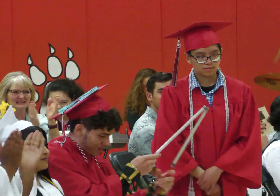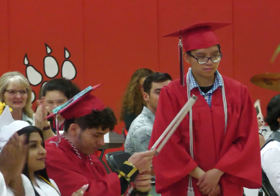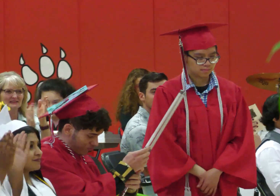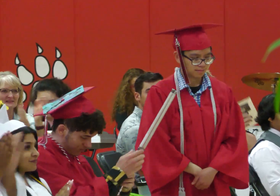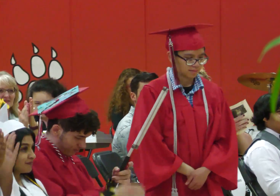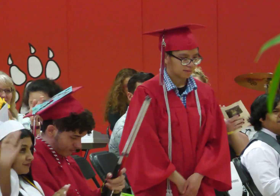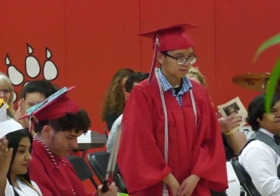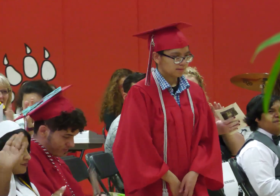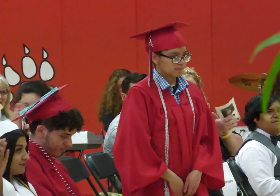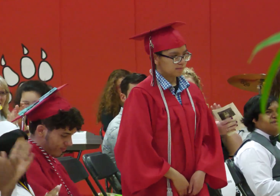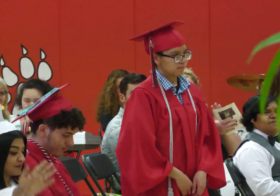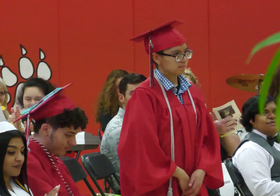audience.